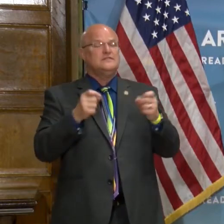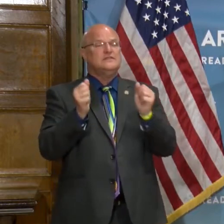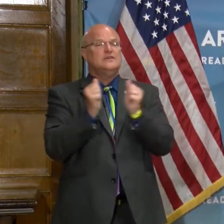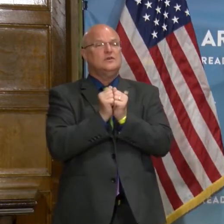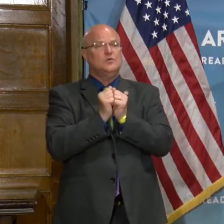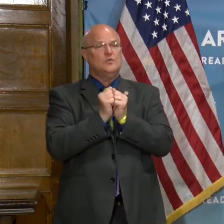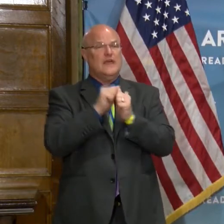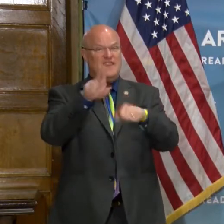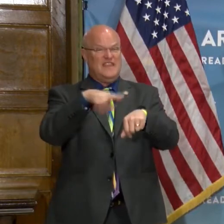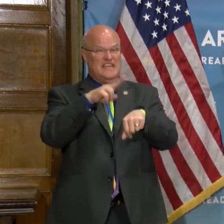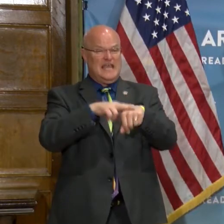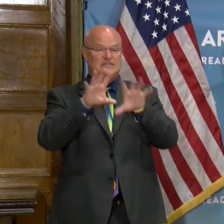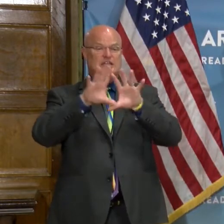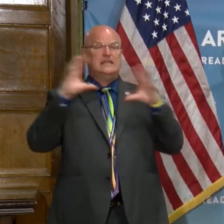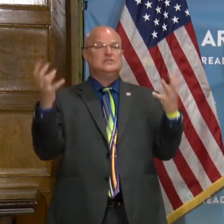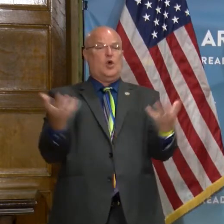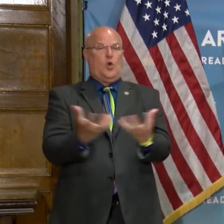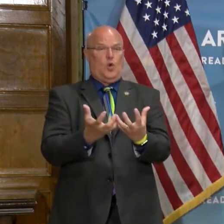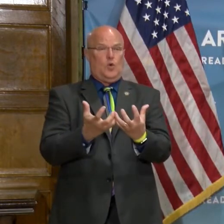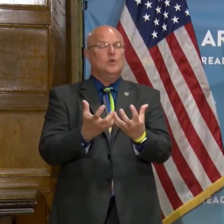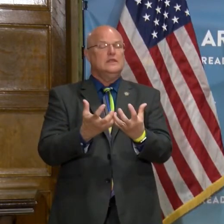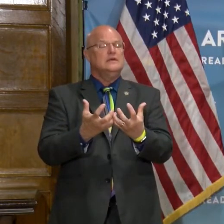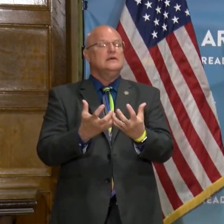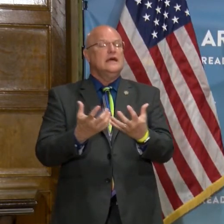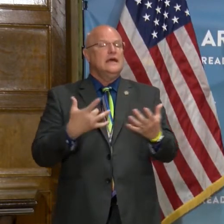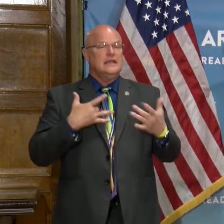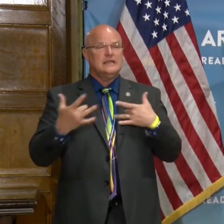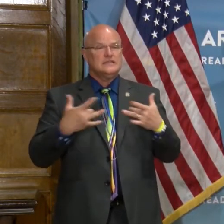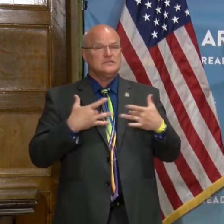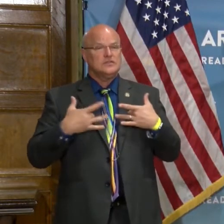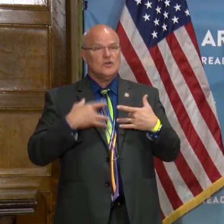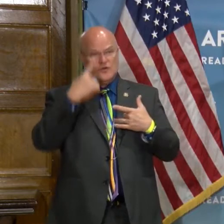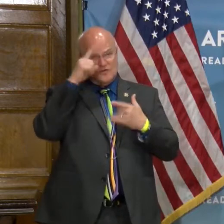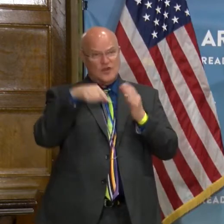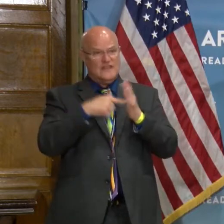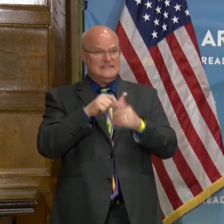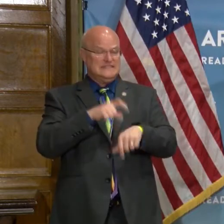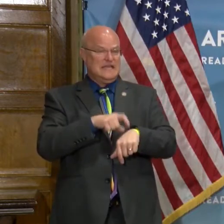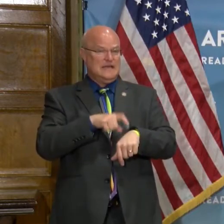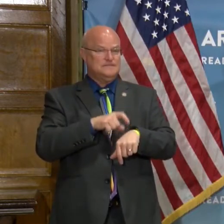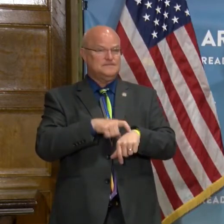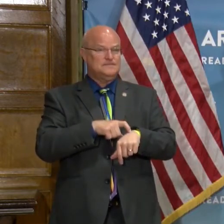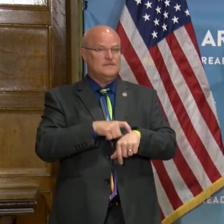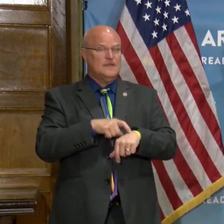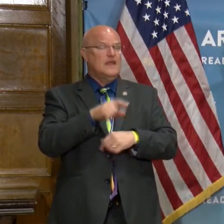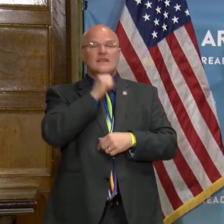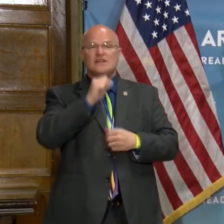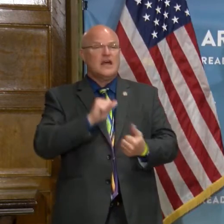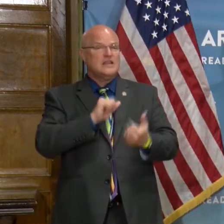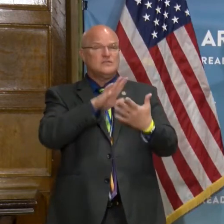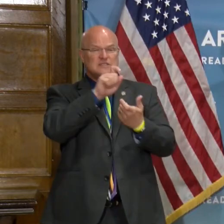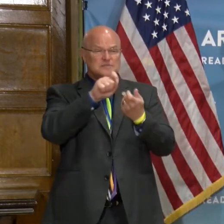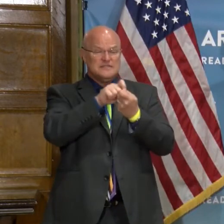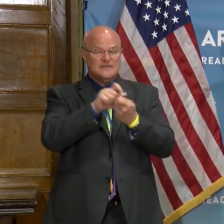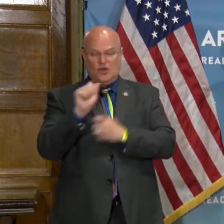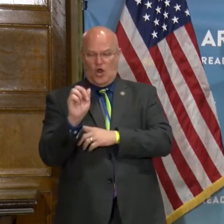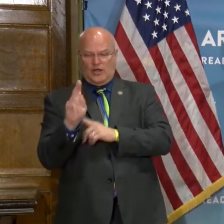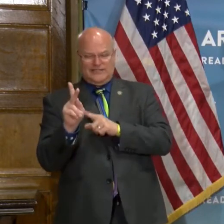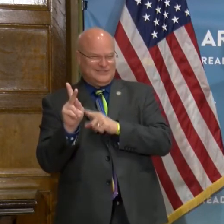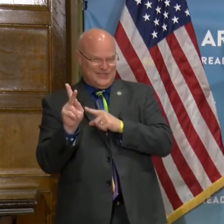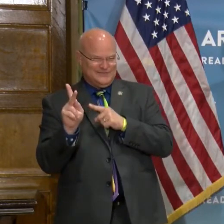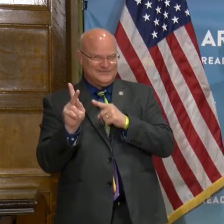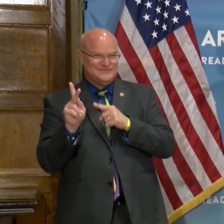with the nation as a whole and a particular concern for this period of time. They're not addressed specifically to